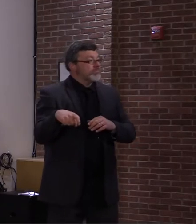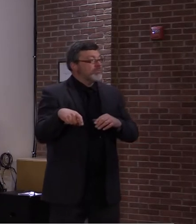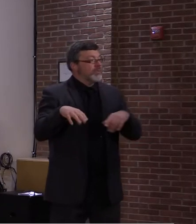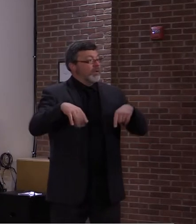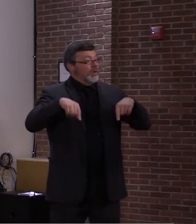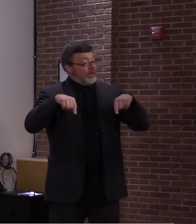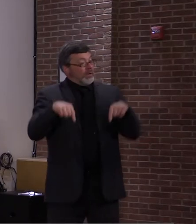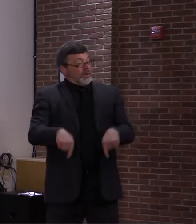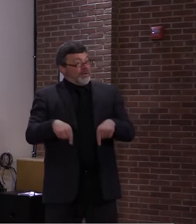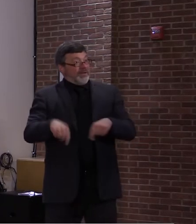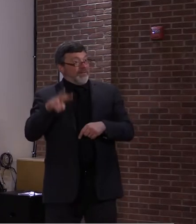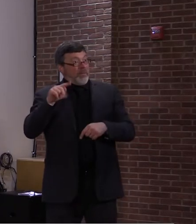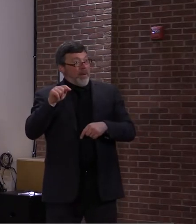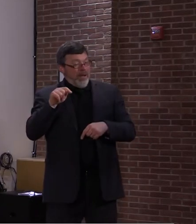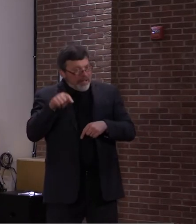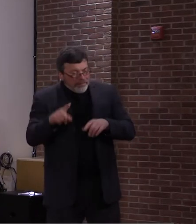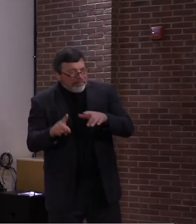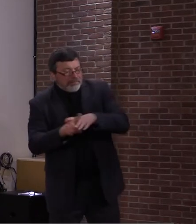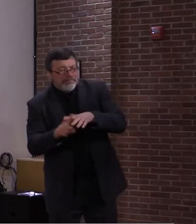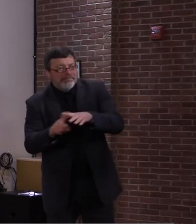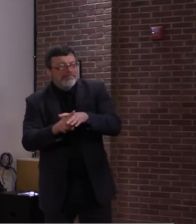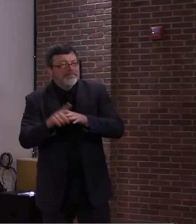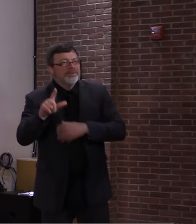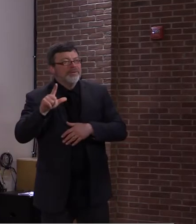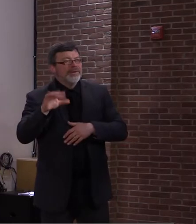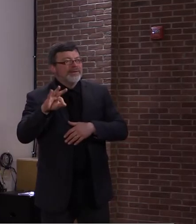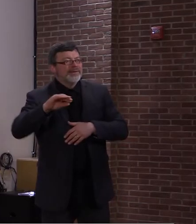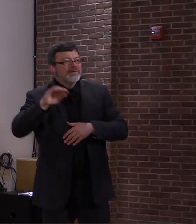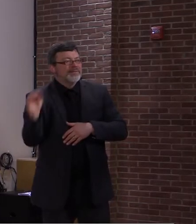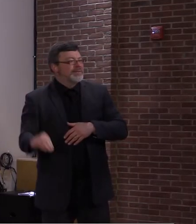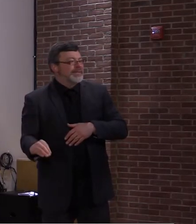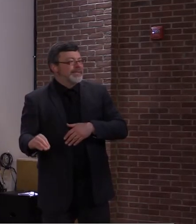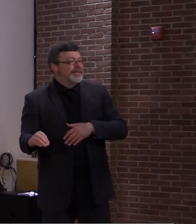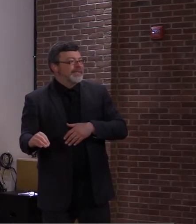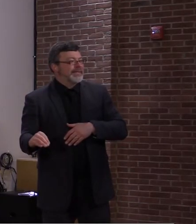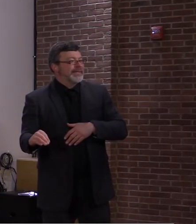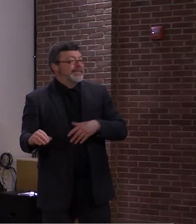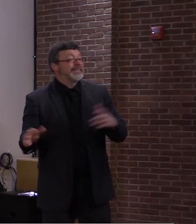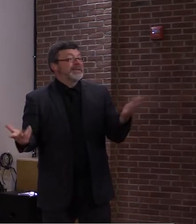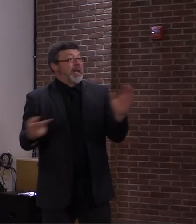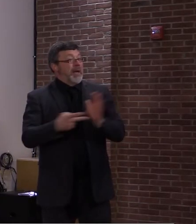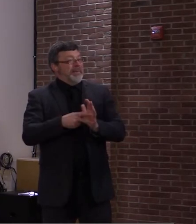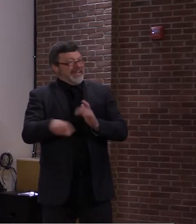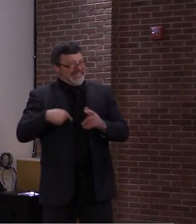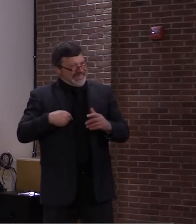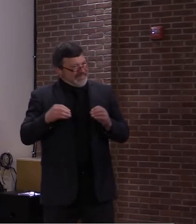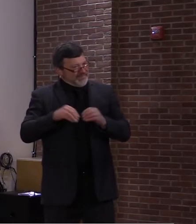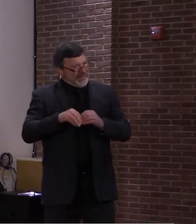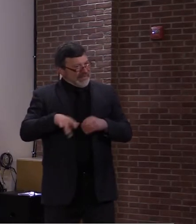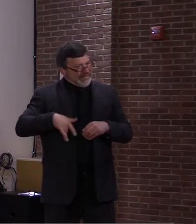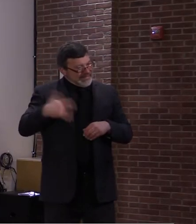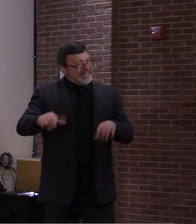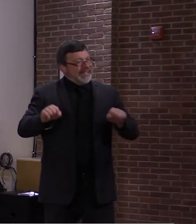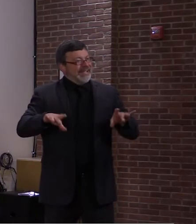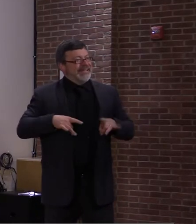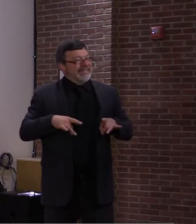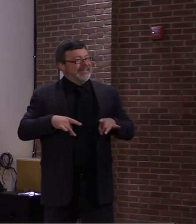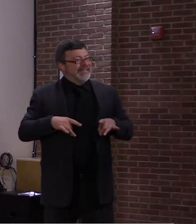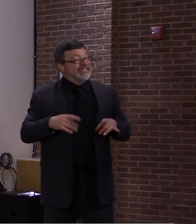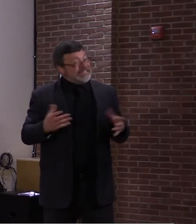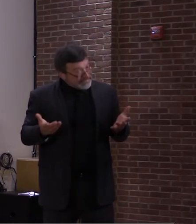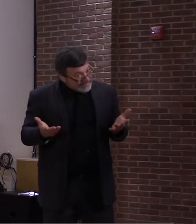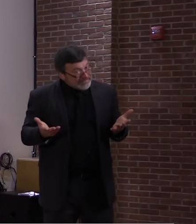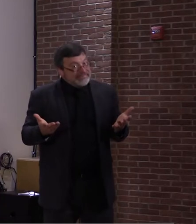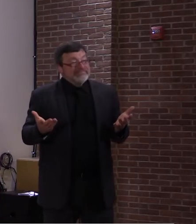29%. So that's one indicator, which tells us a lot. We also know from the national news,